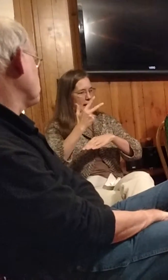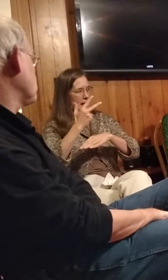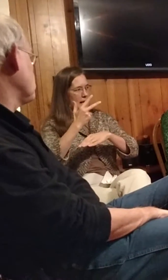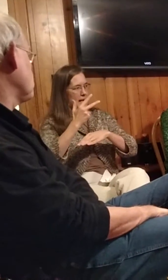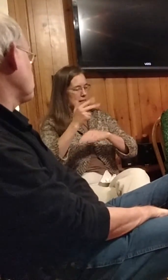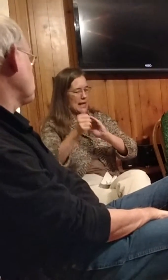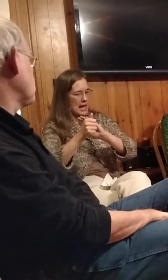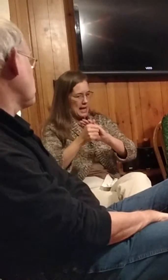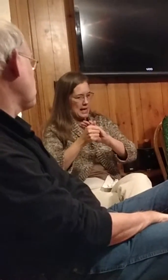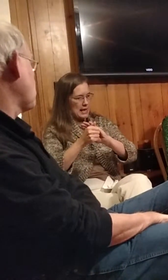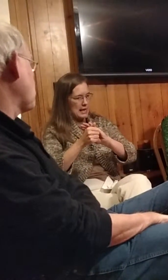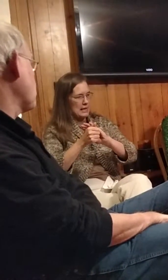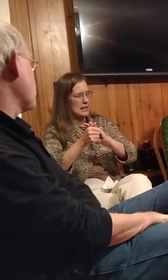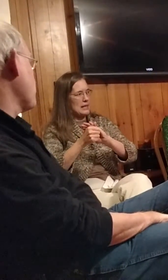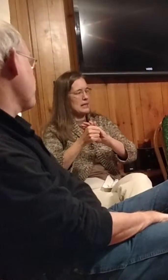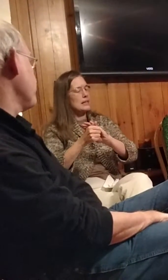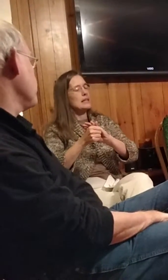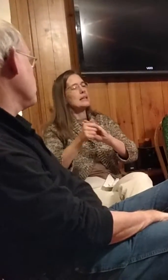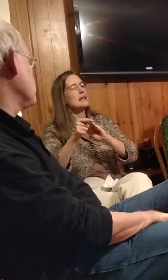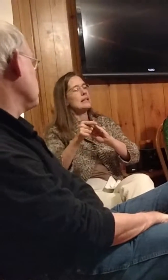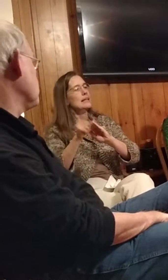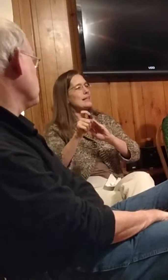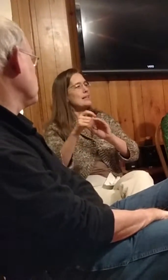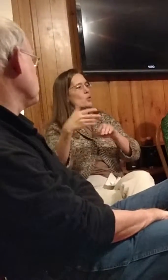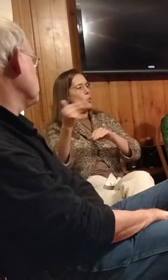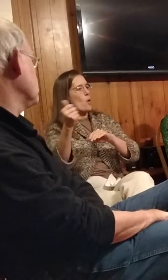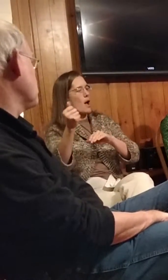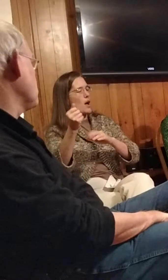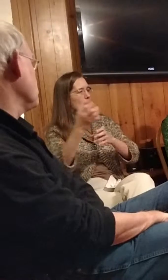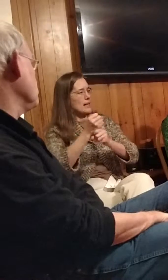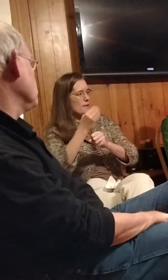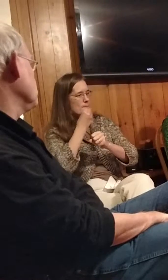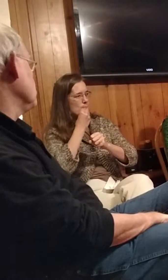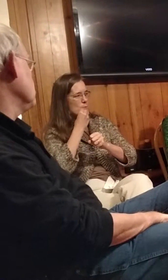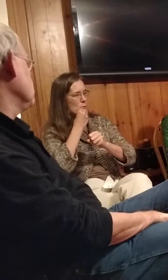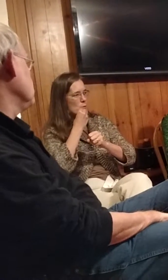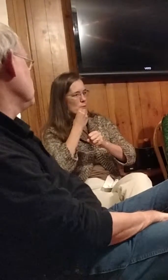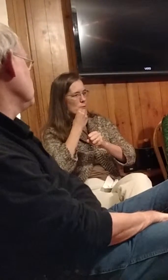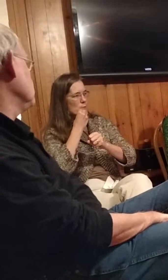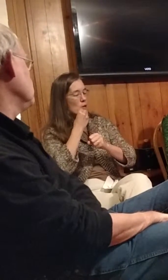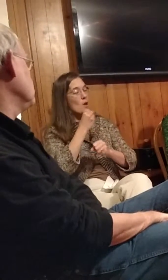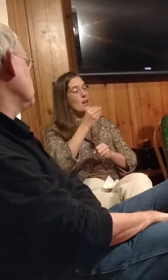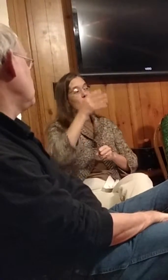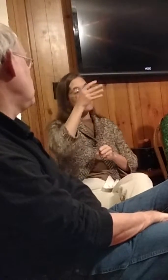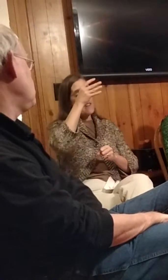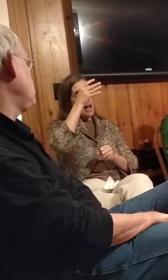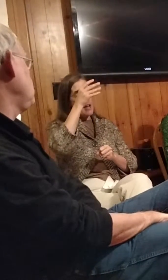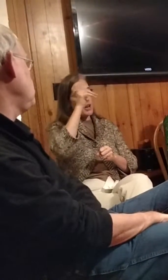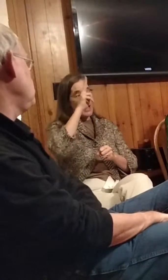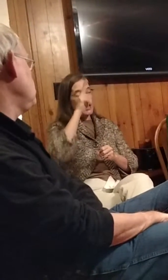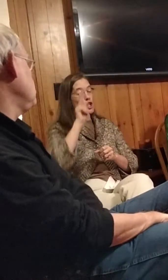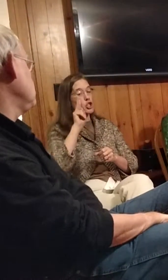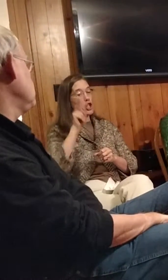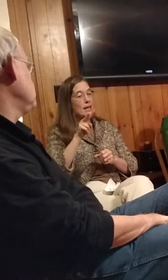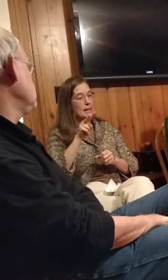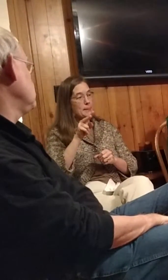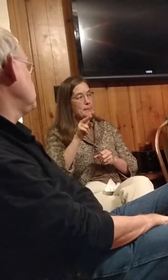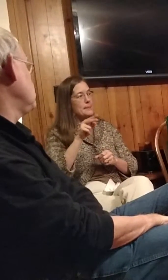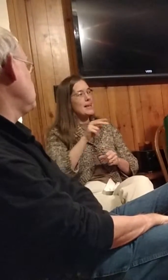and lied that the young man, had stolen the uncle's money. And so the police arrested